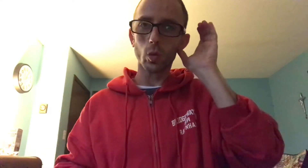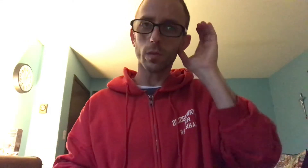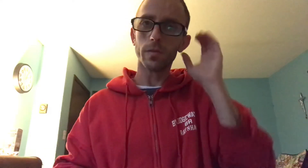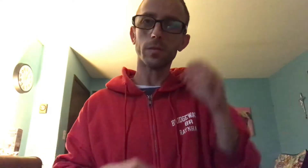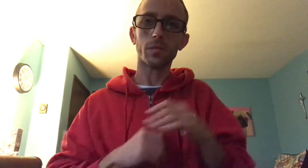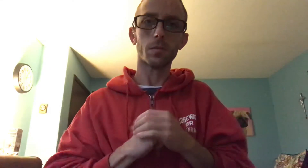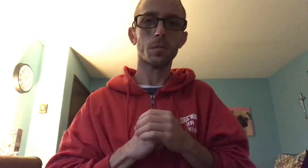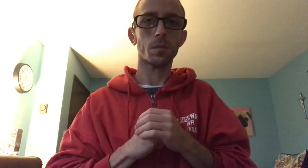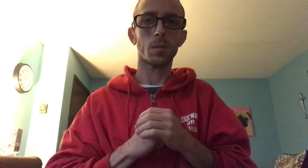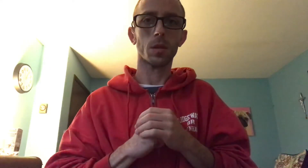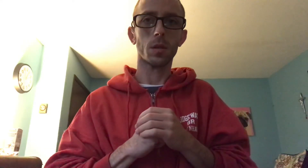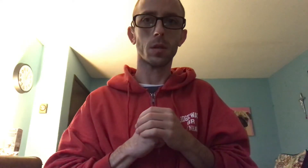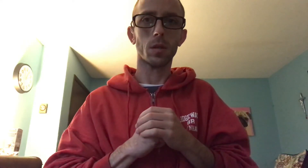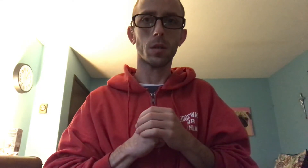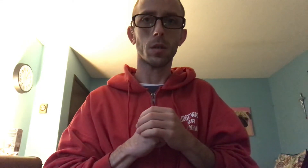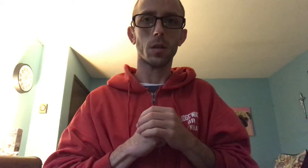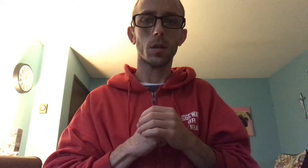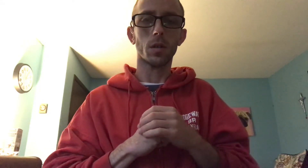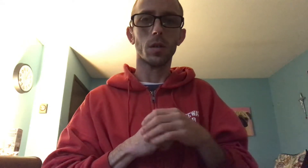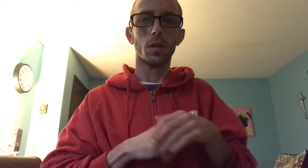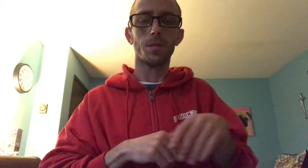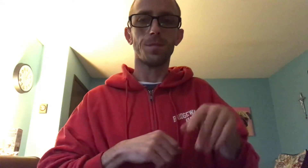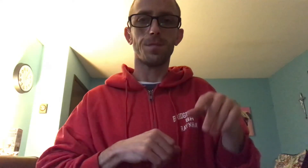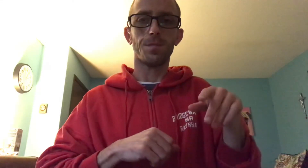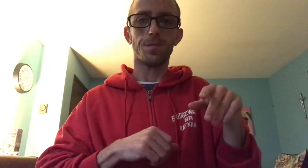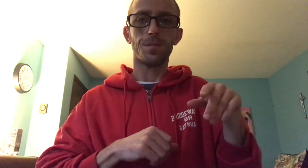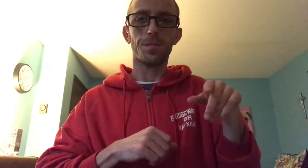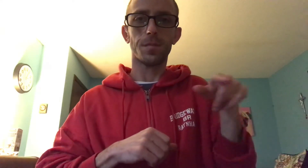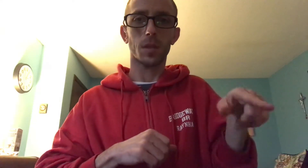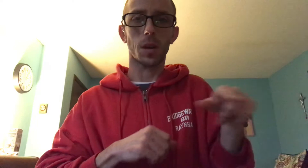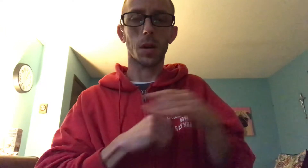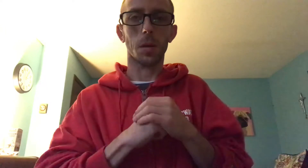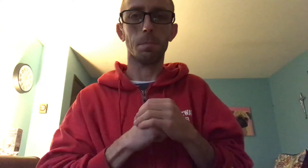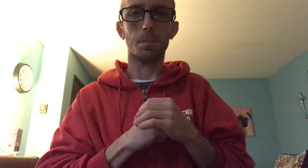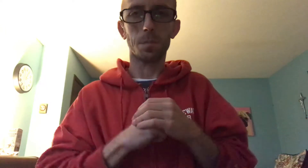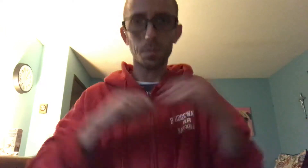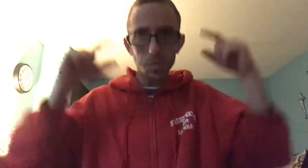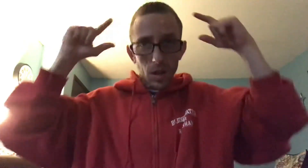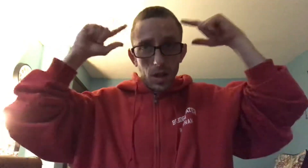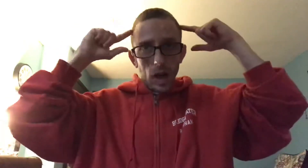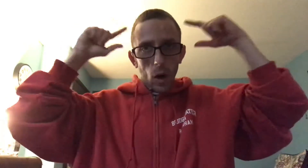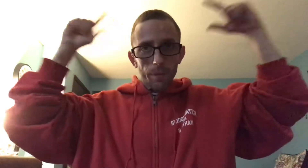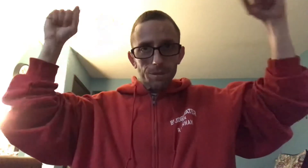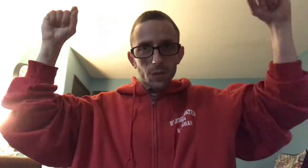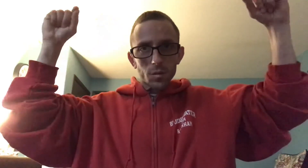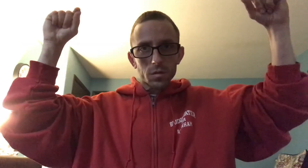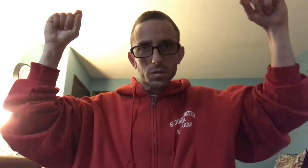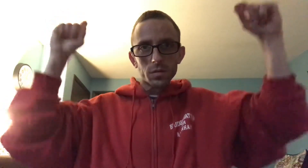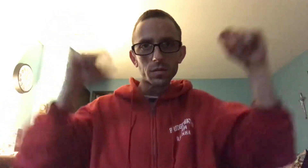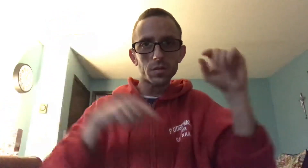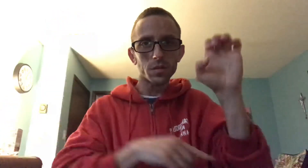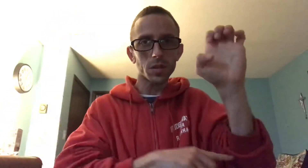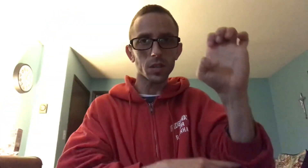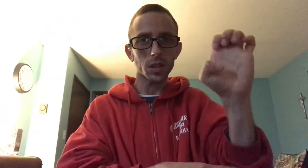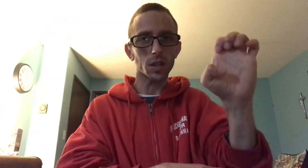um, Elf, E,